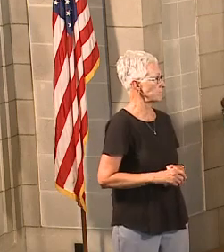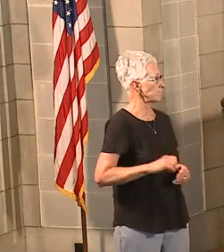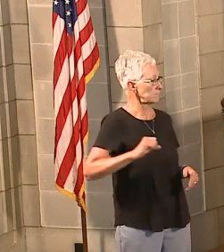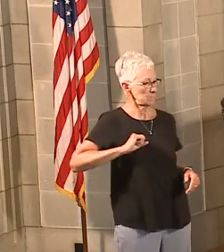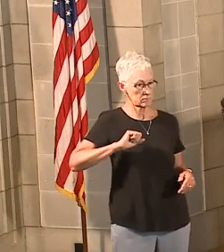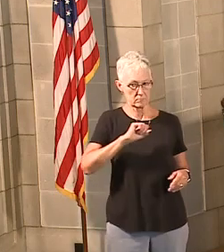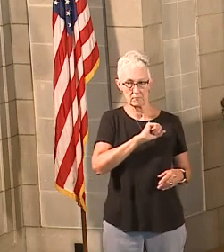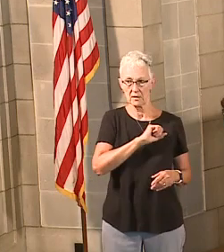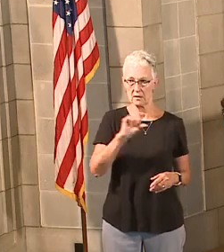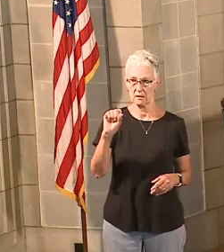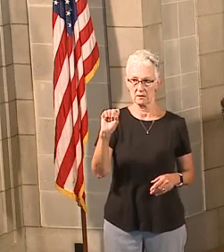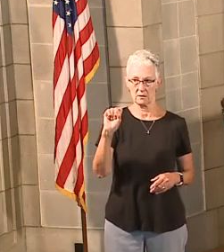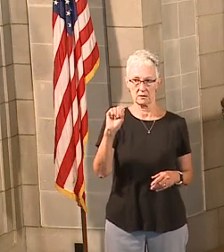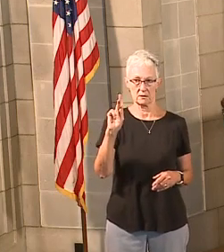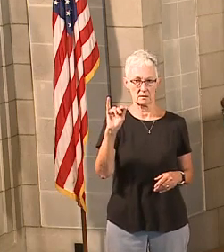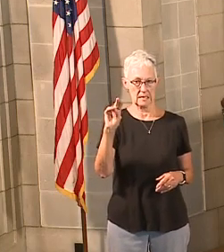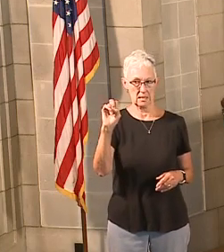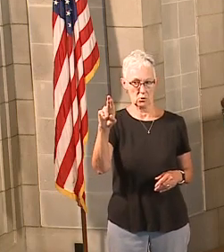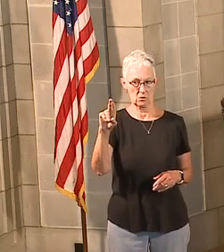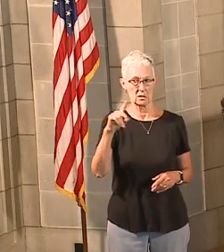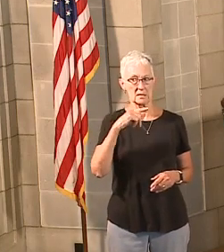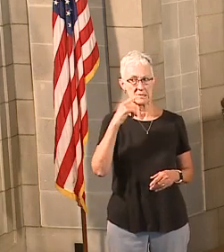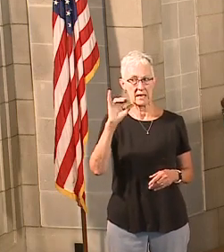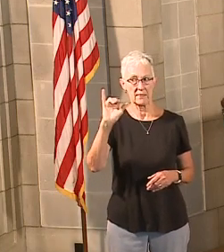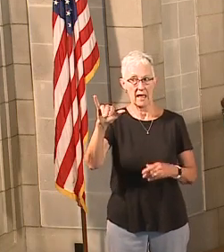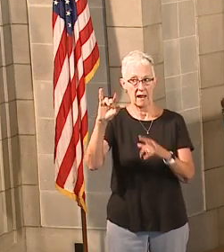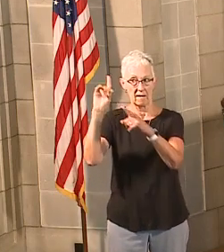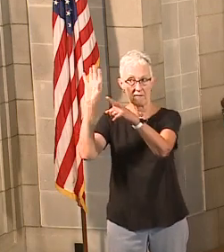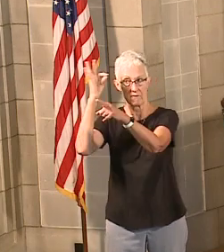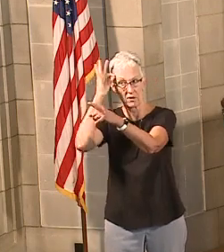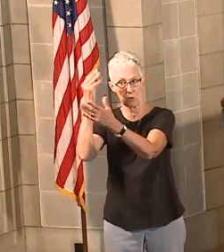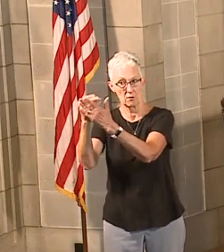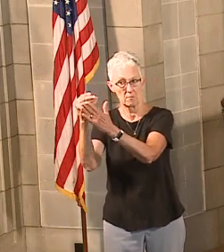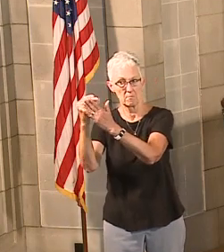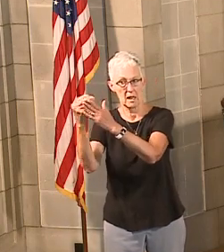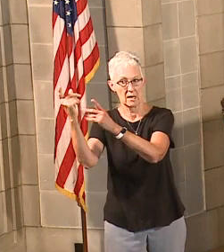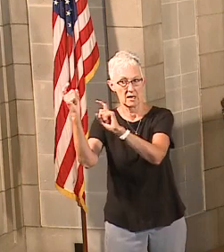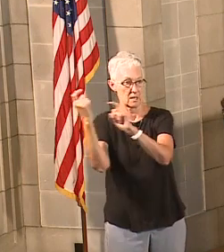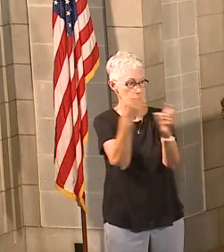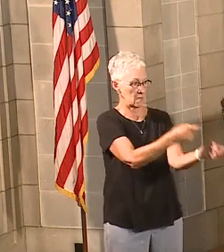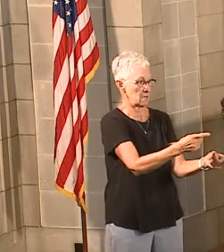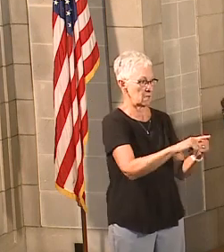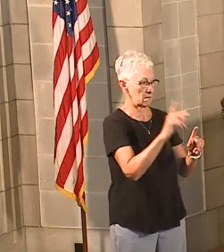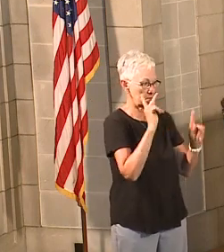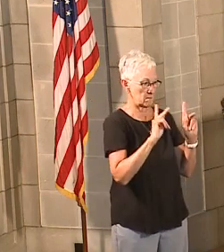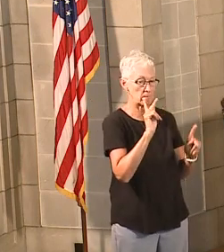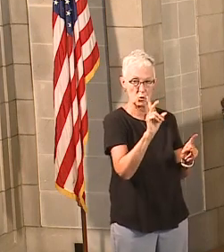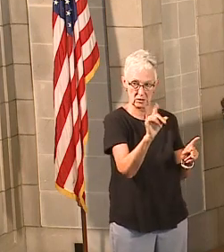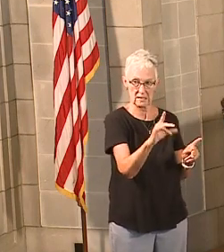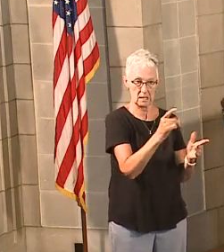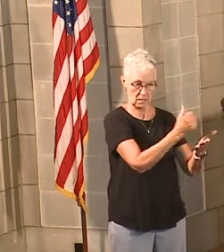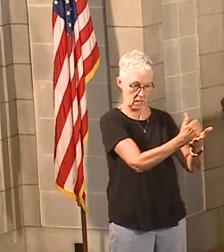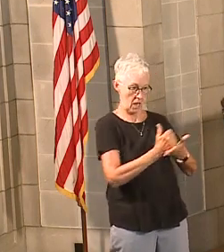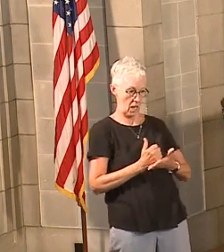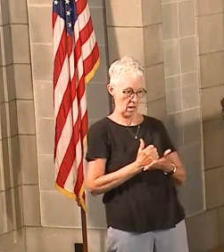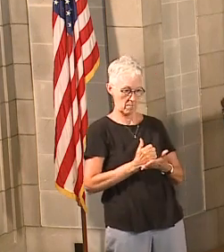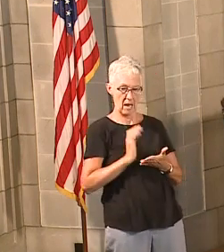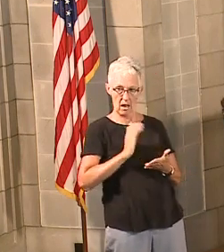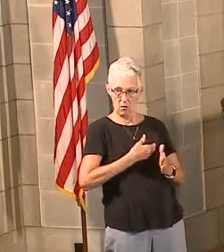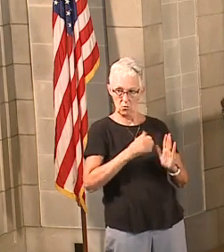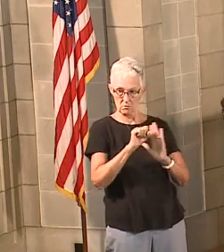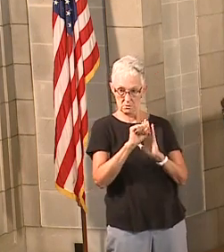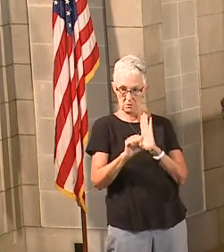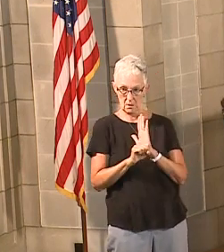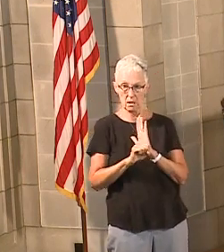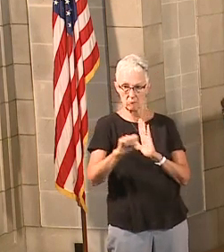Senator Stinner said, hey, the stimulus package has helped the state of Nebraska, and that's absolutely true. Nebraska has taken advantage of the Paycheck Protection Program as